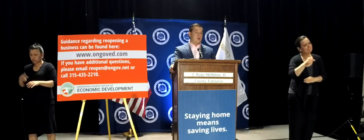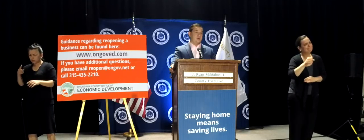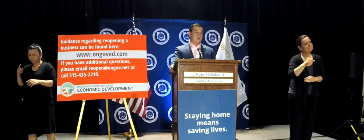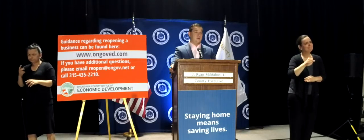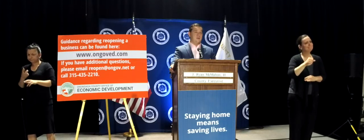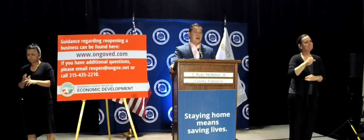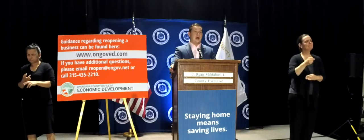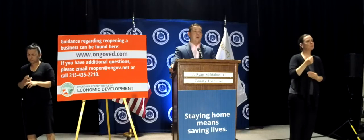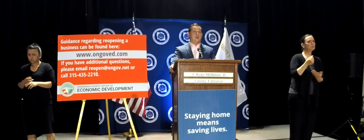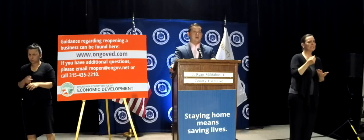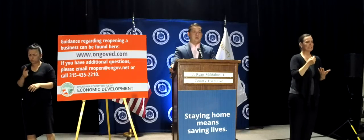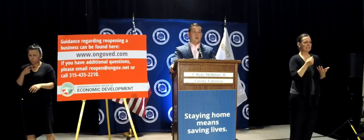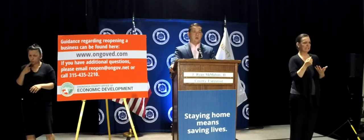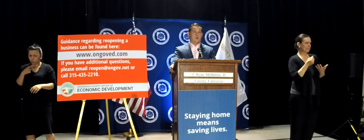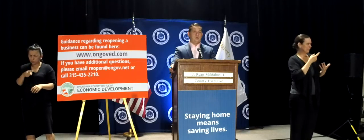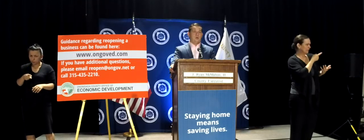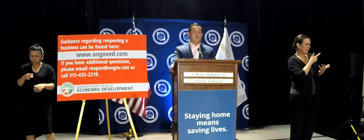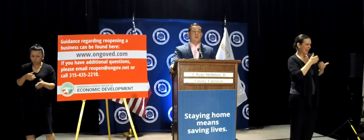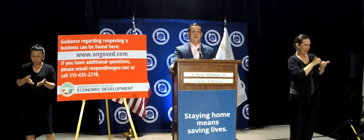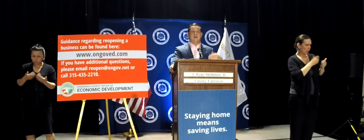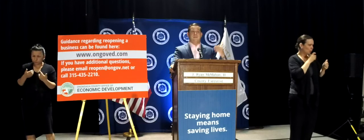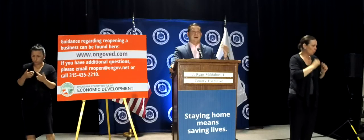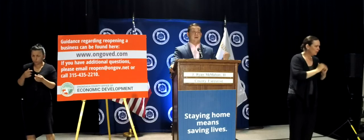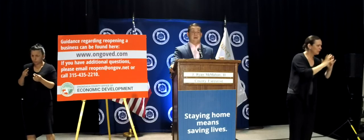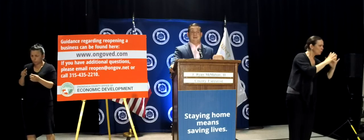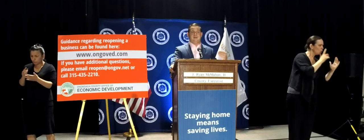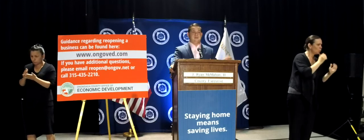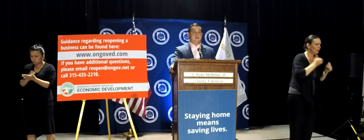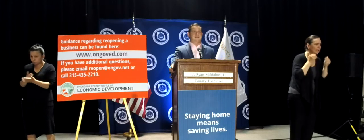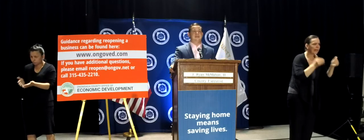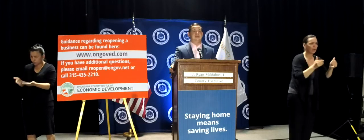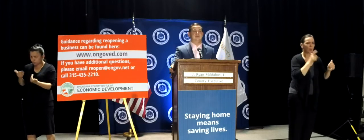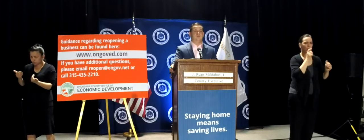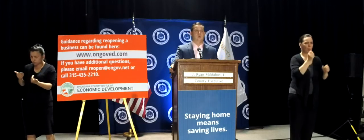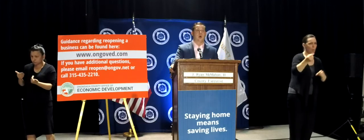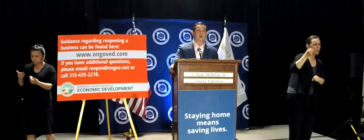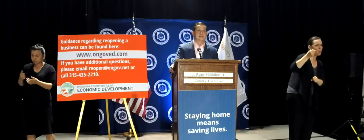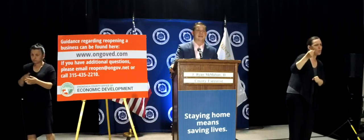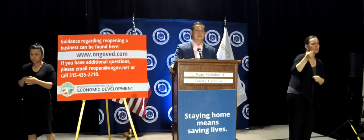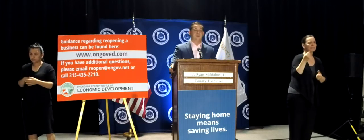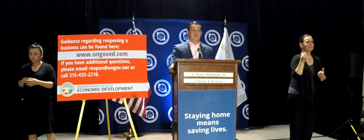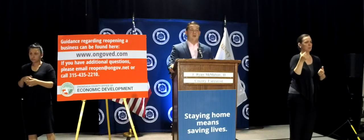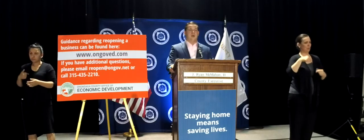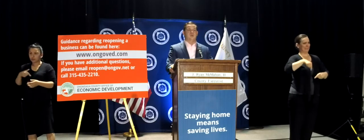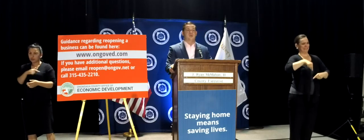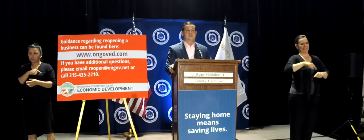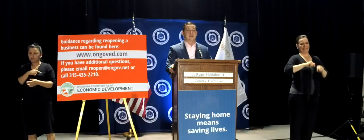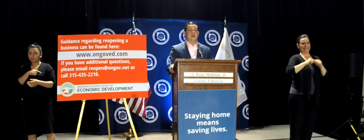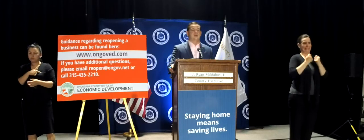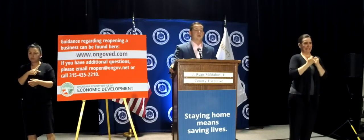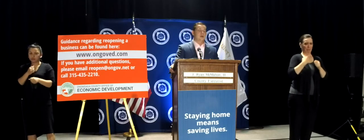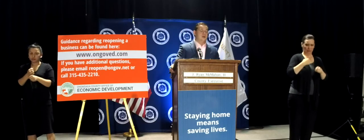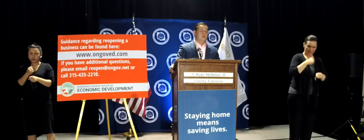is going, how they can go. We need to get better at this as a team. We're all a team. We've never gone